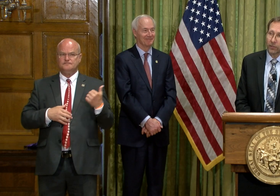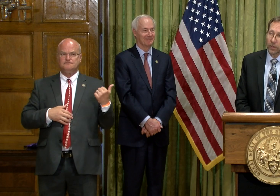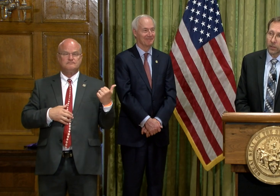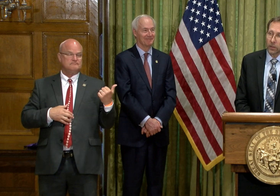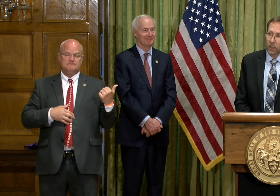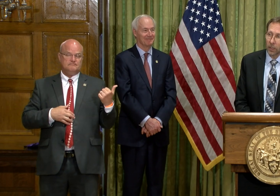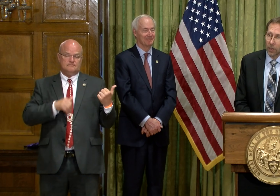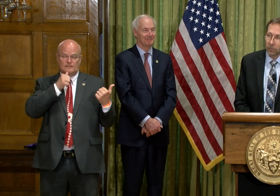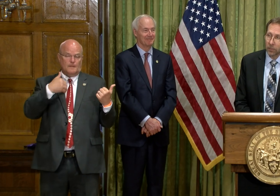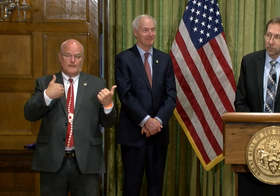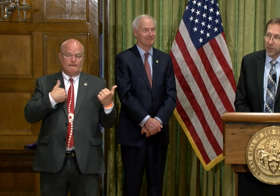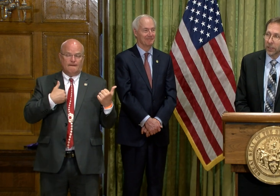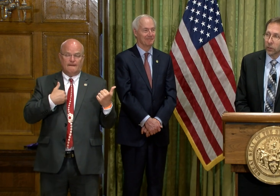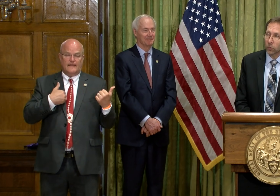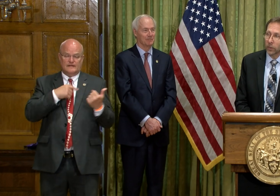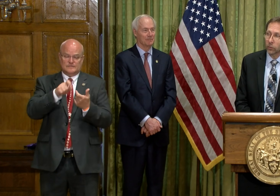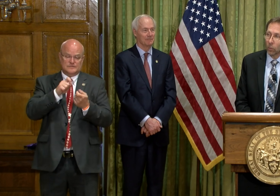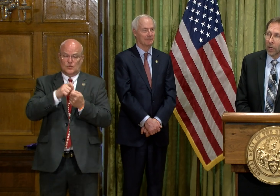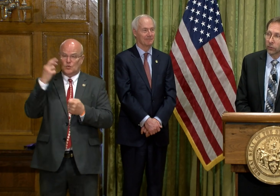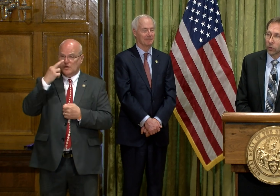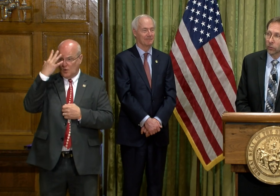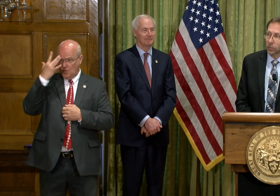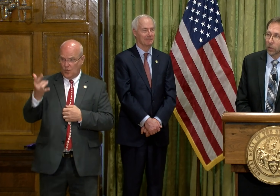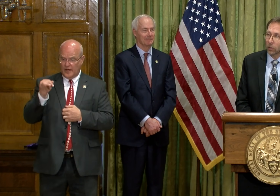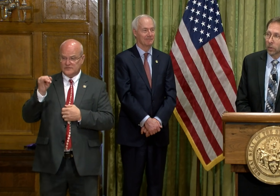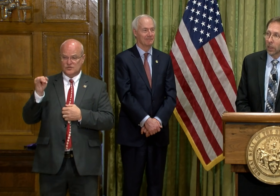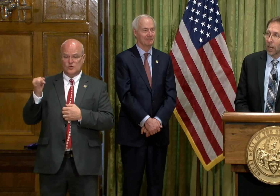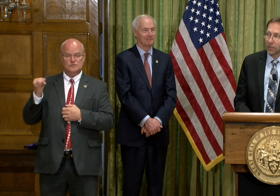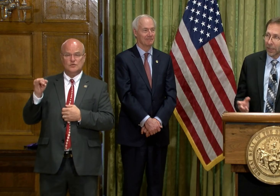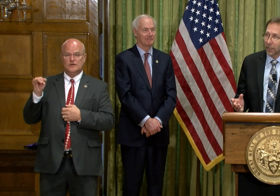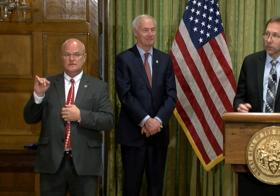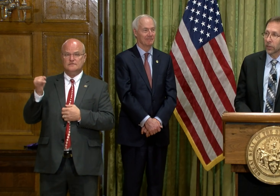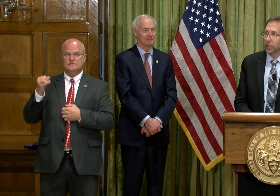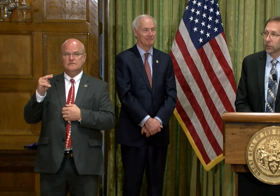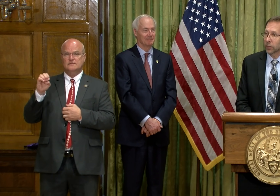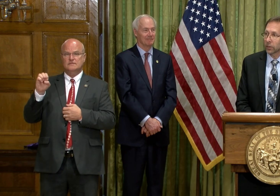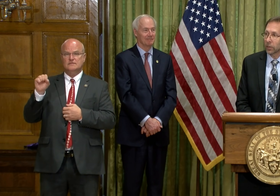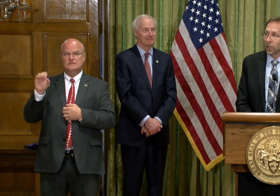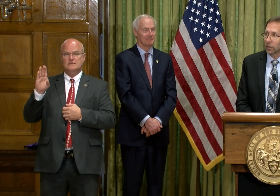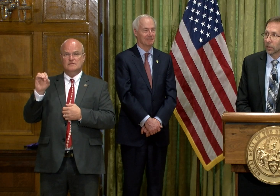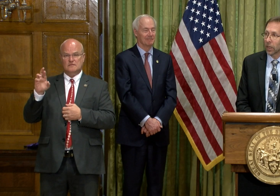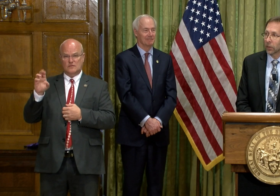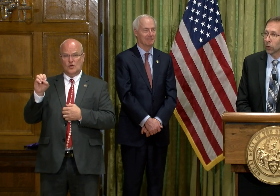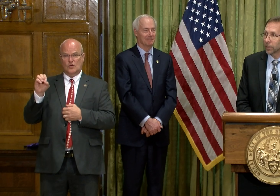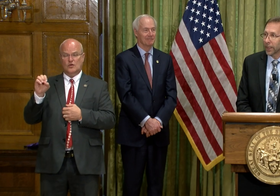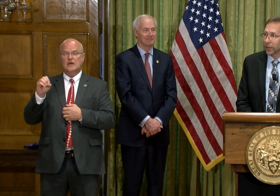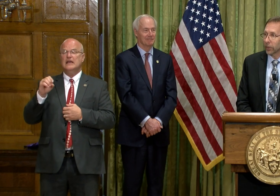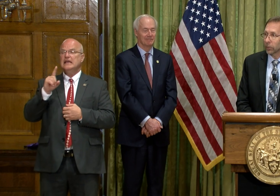I don't have a particular reason why Jonesboro. I mean, it is